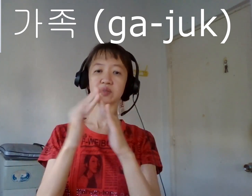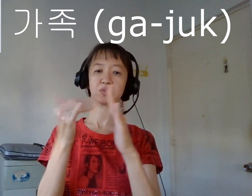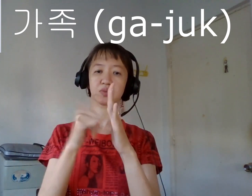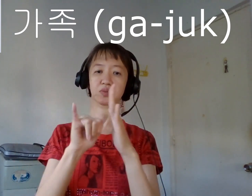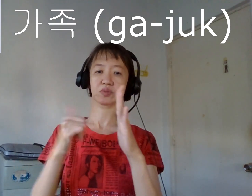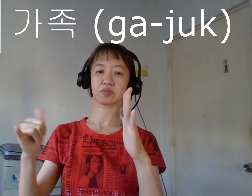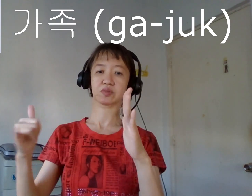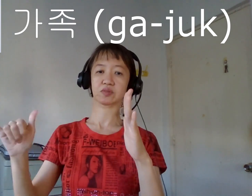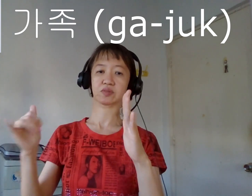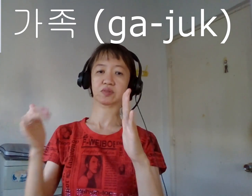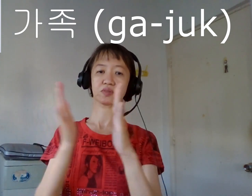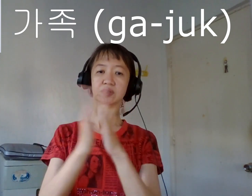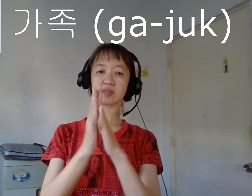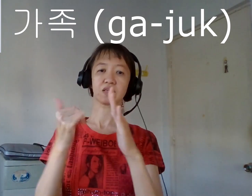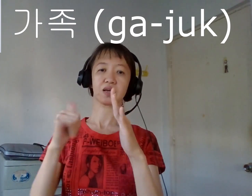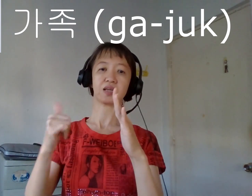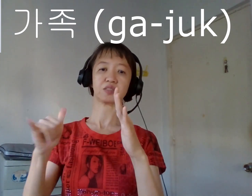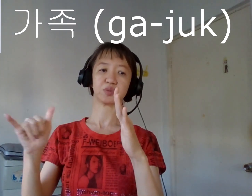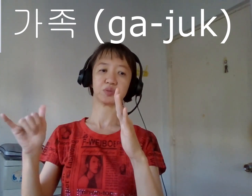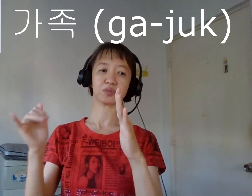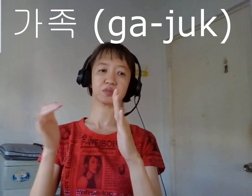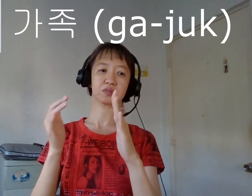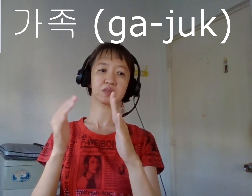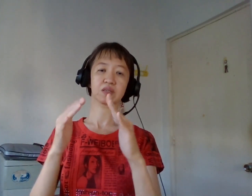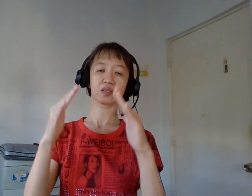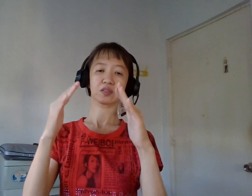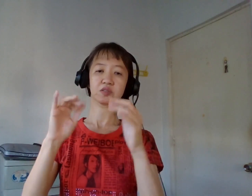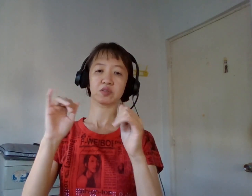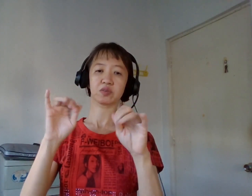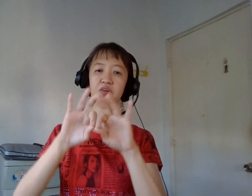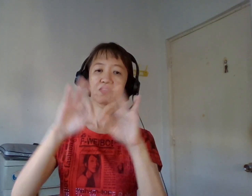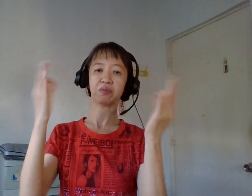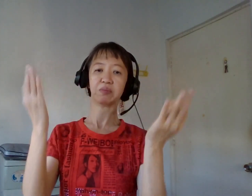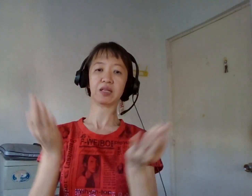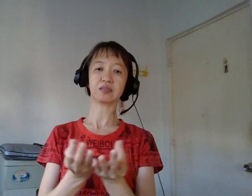so kajuk. So family